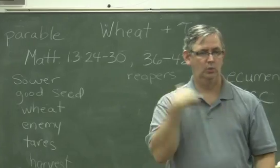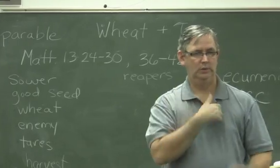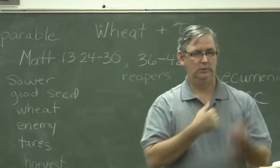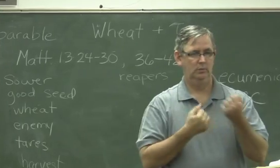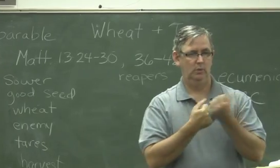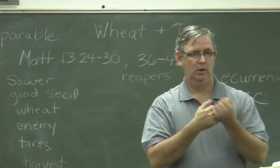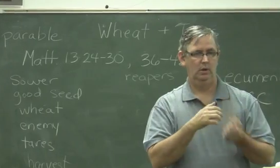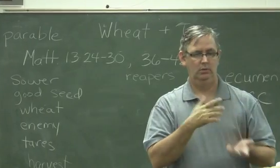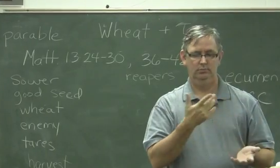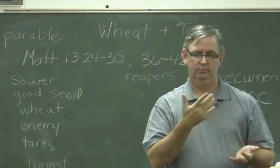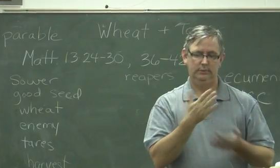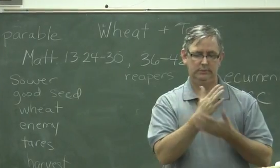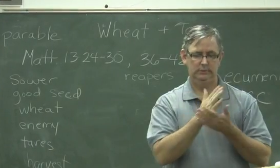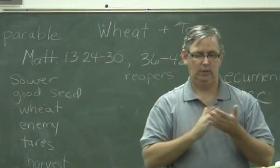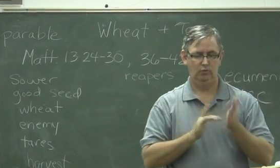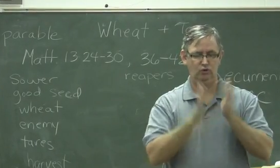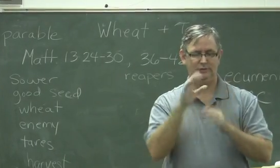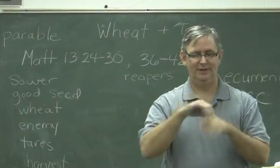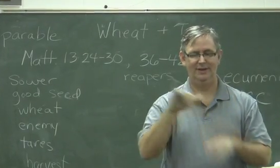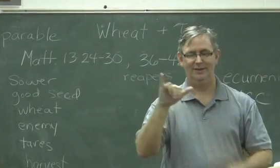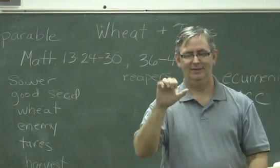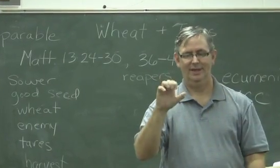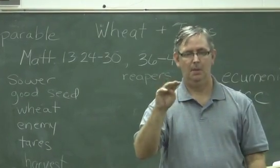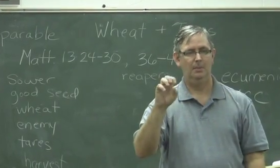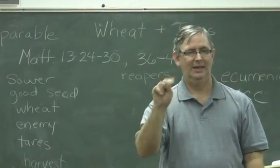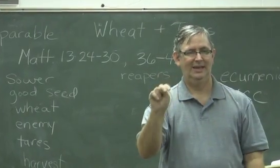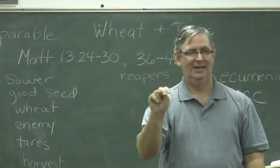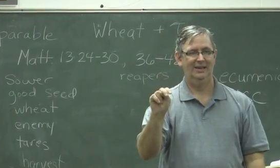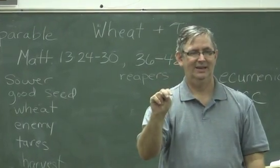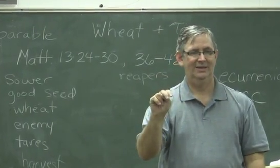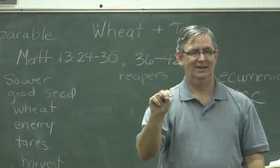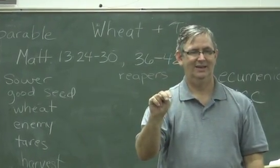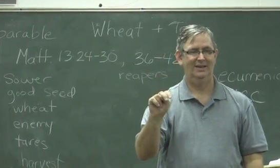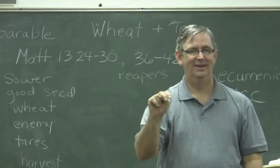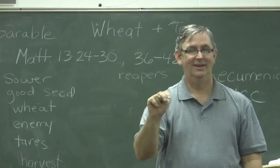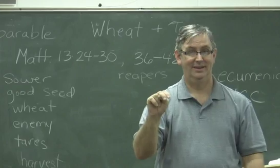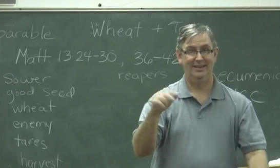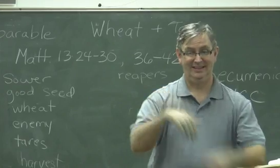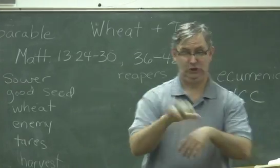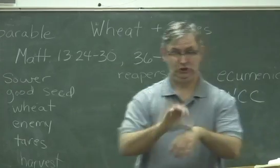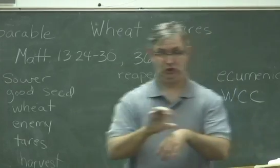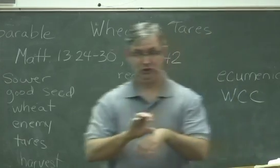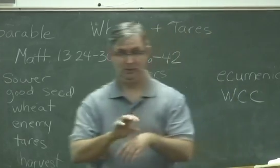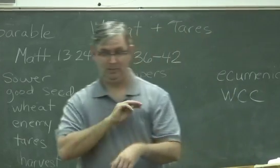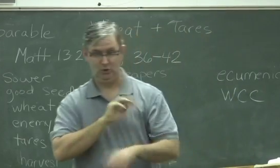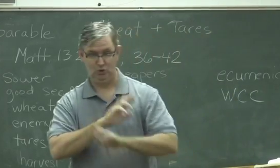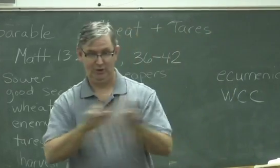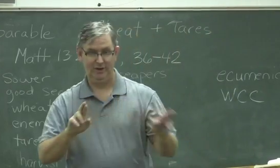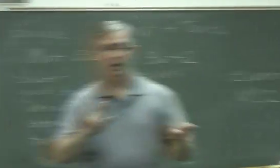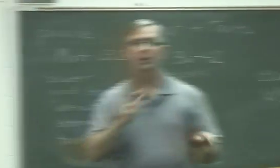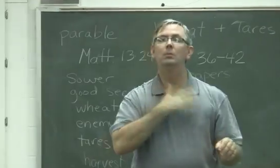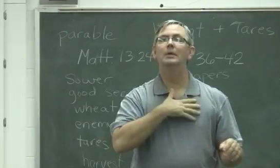Pastor Messer really supports some Christians in Yemen. Here at the church,